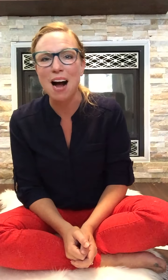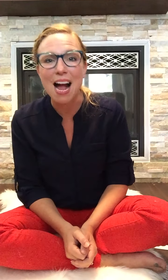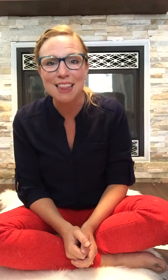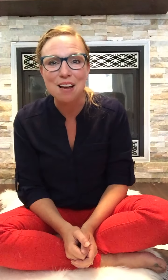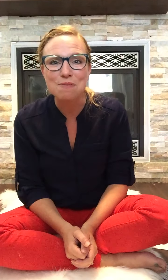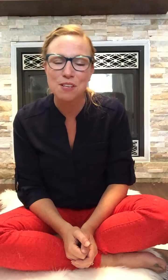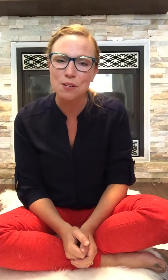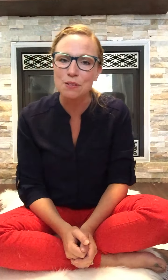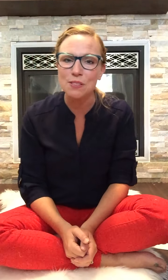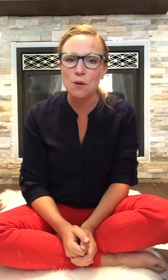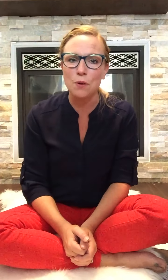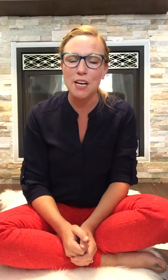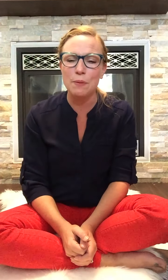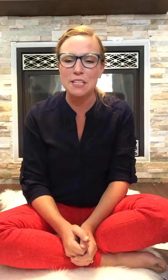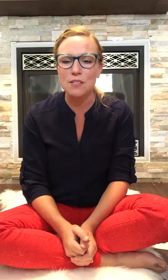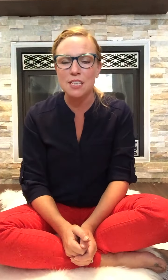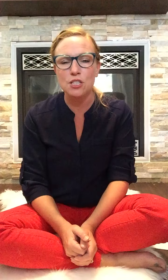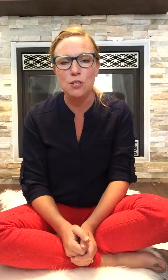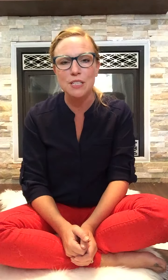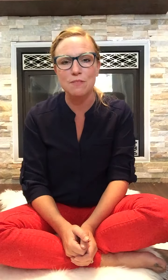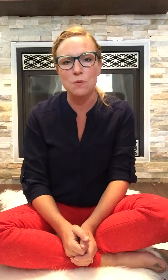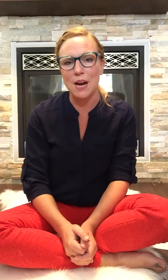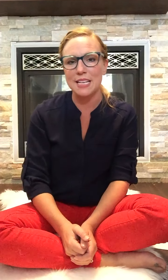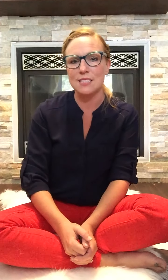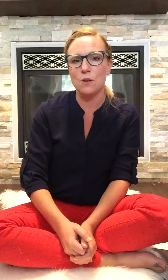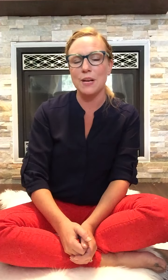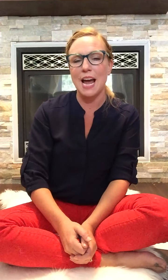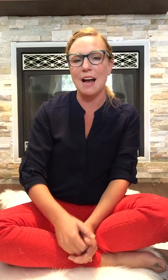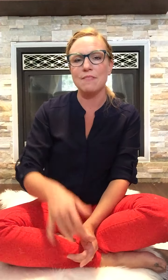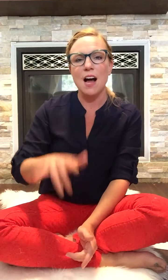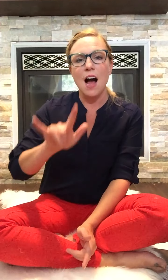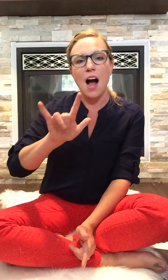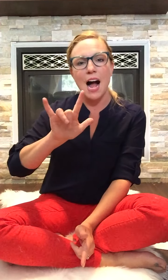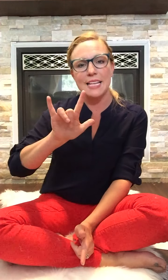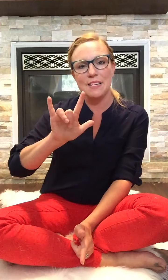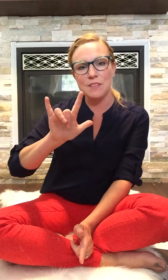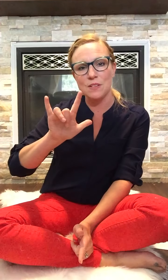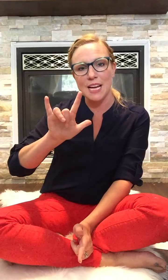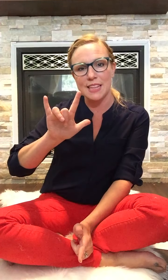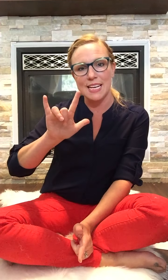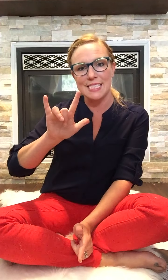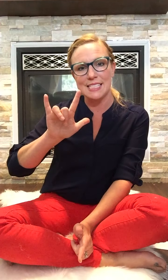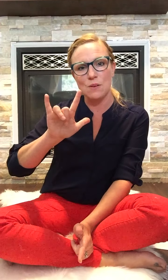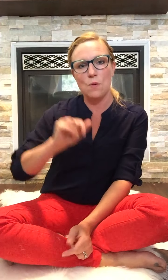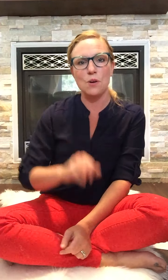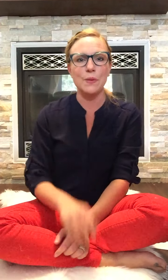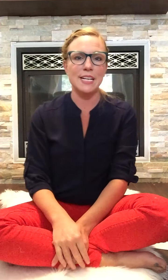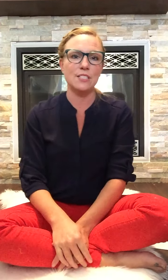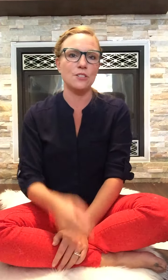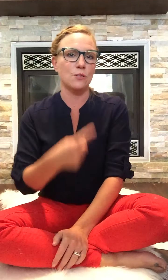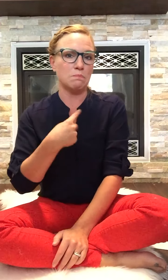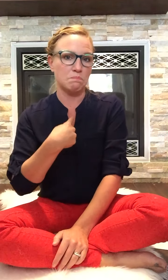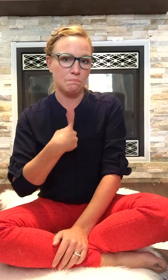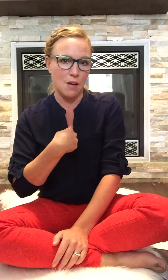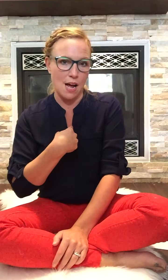I love you. So we can do that two different ways. So we have I love you like this, or we can do